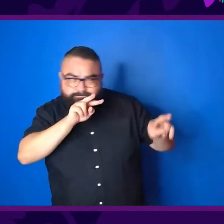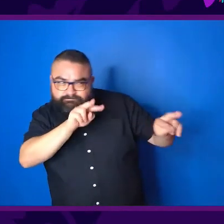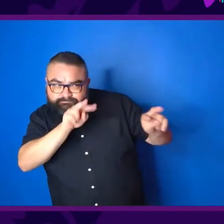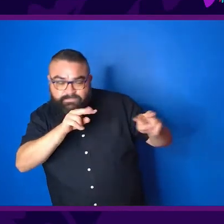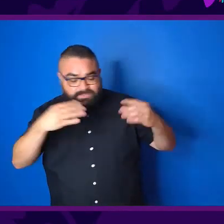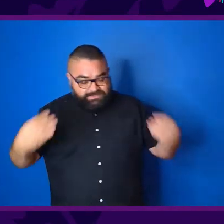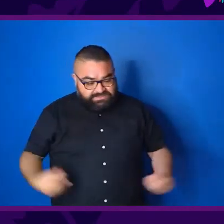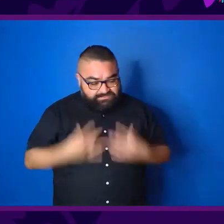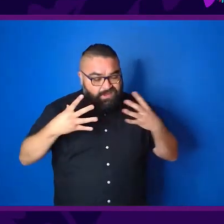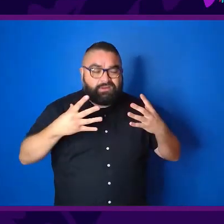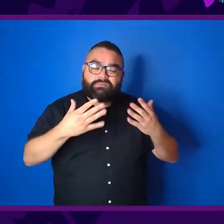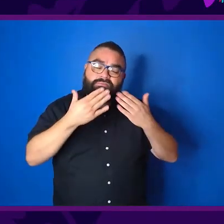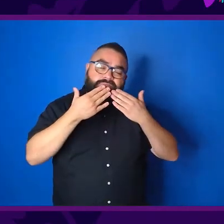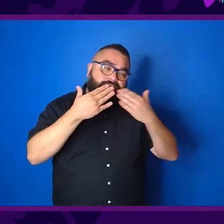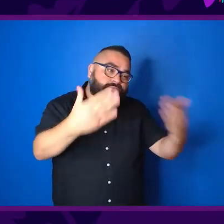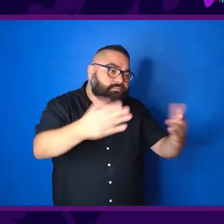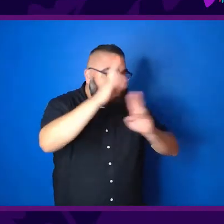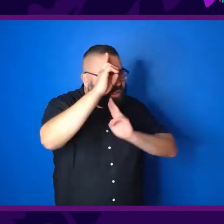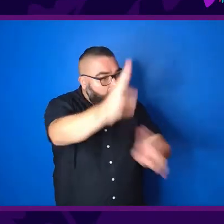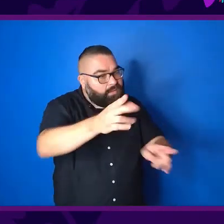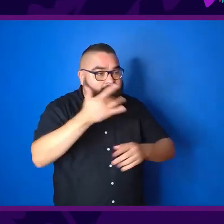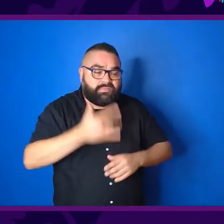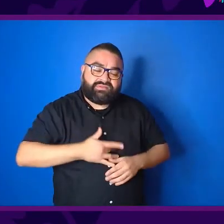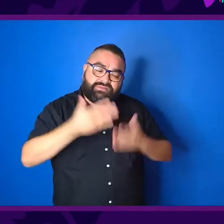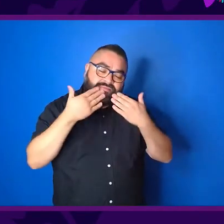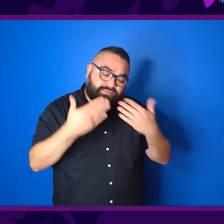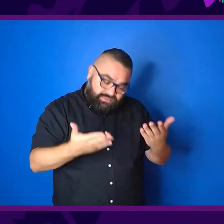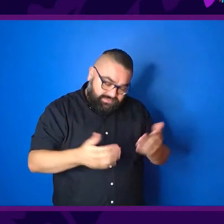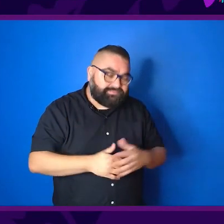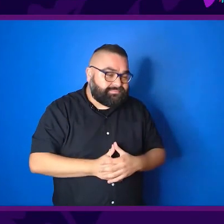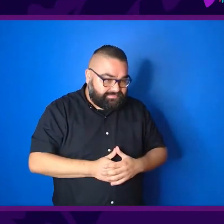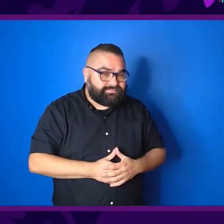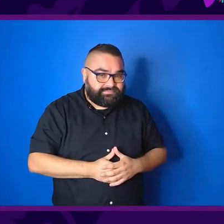you on your birthday. Thank you.